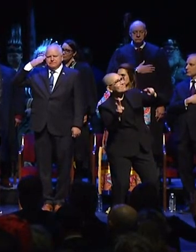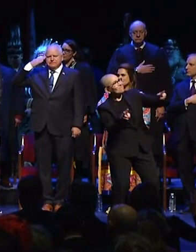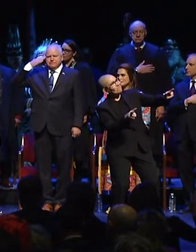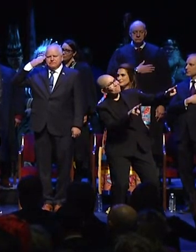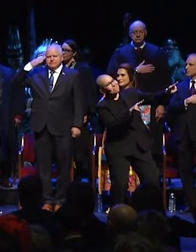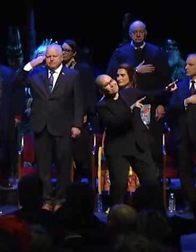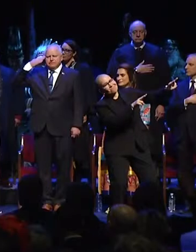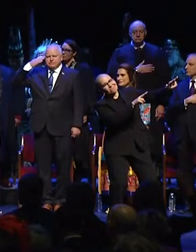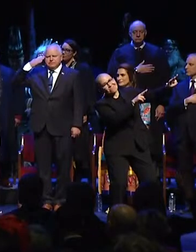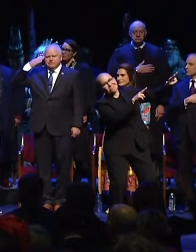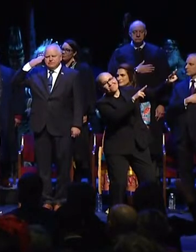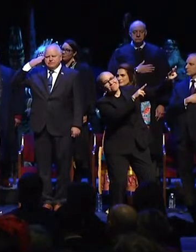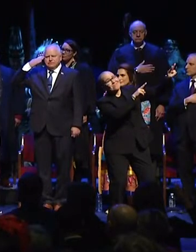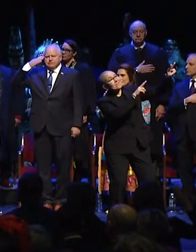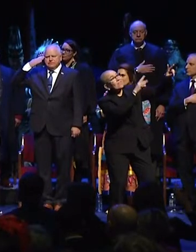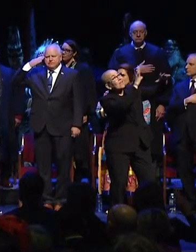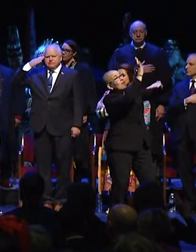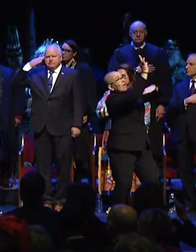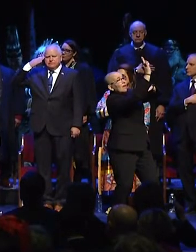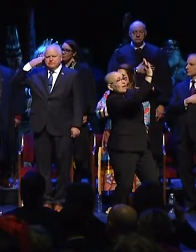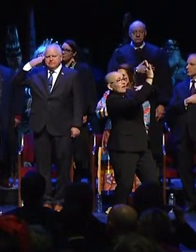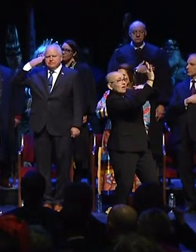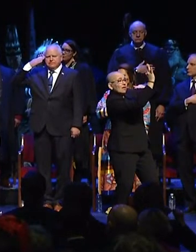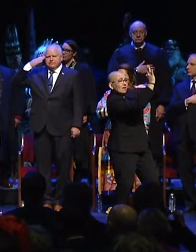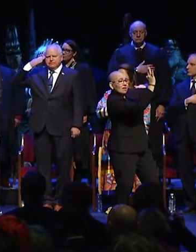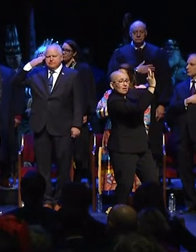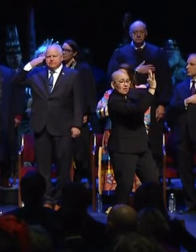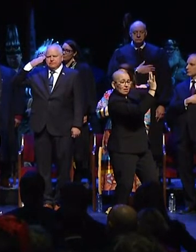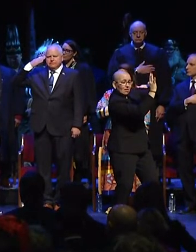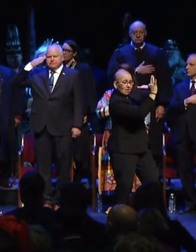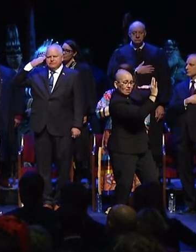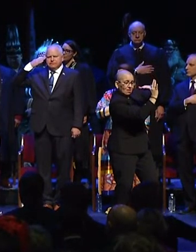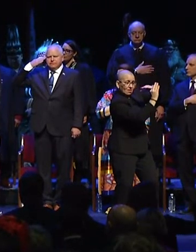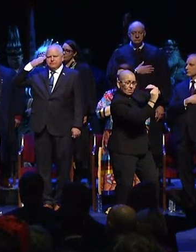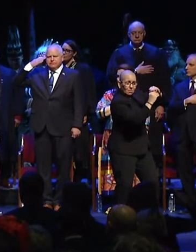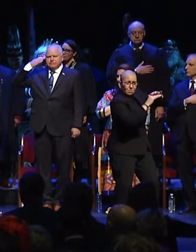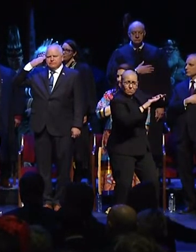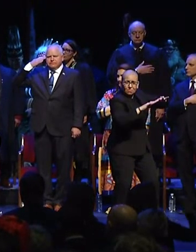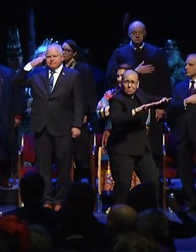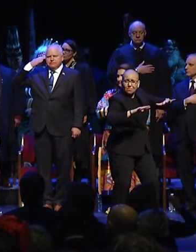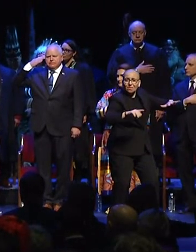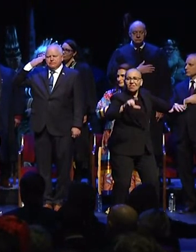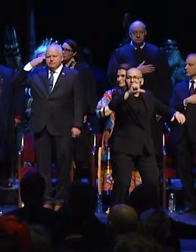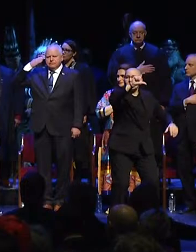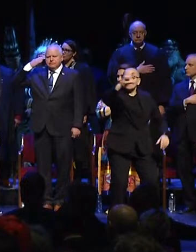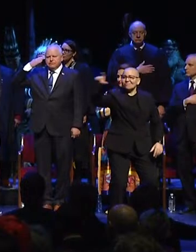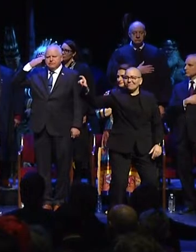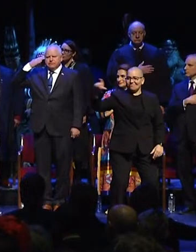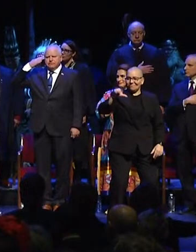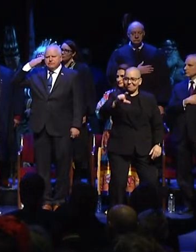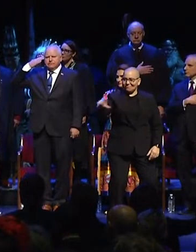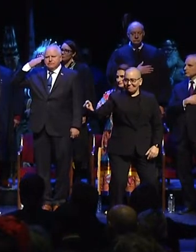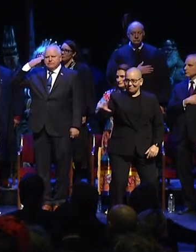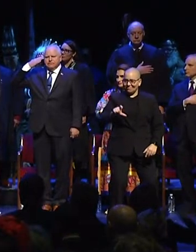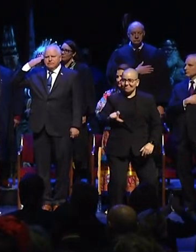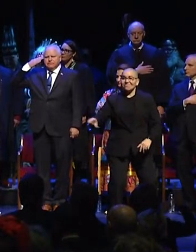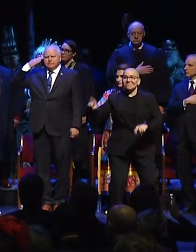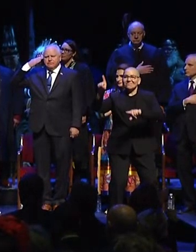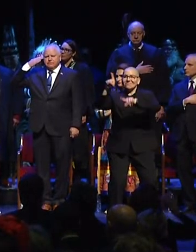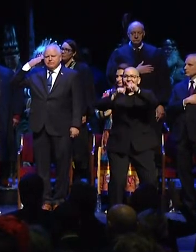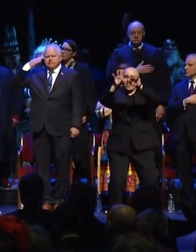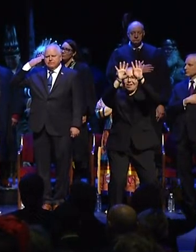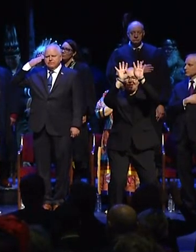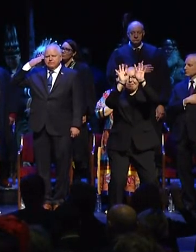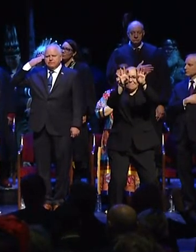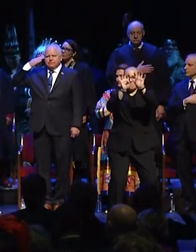the twilight's last gleaming, whose broad stripes and bright